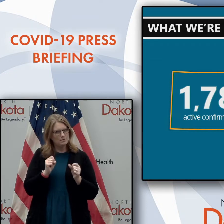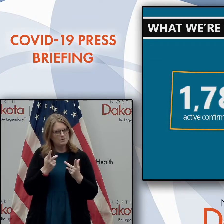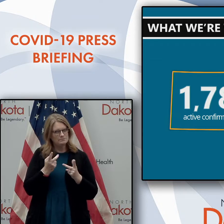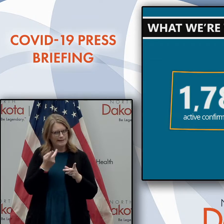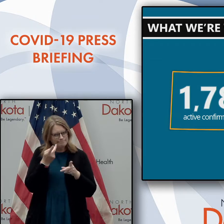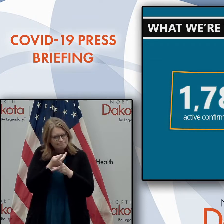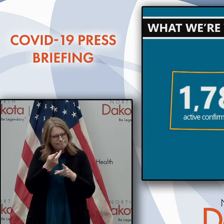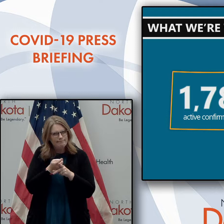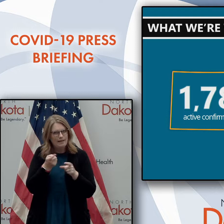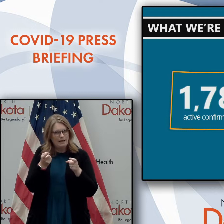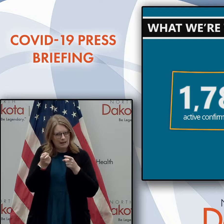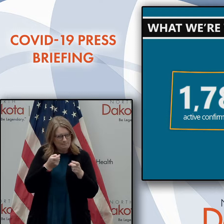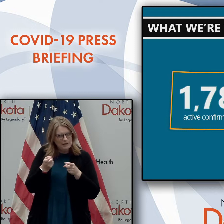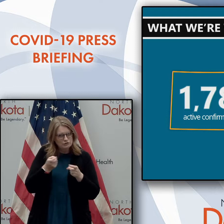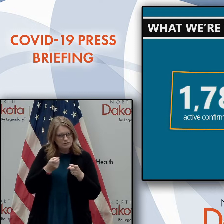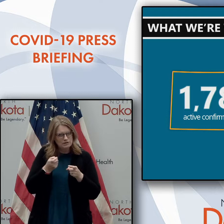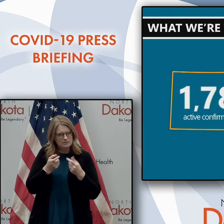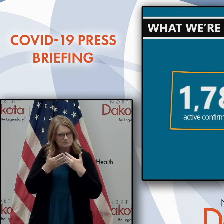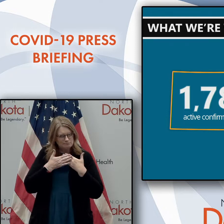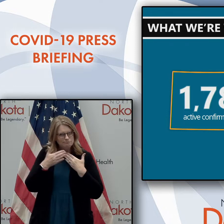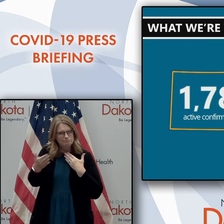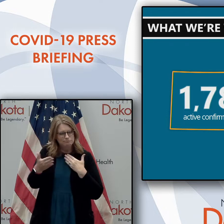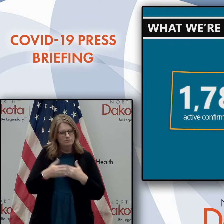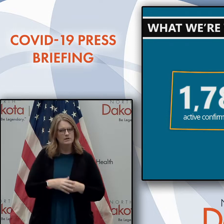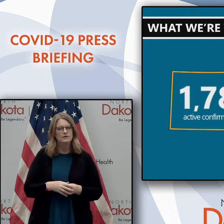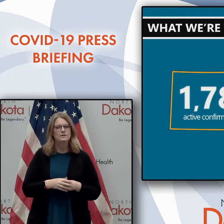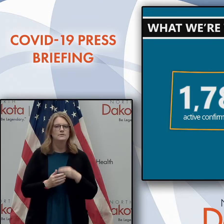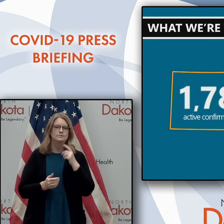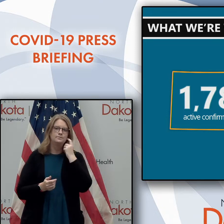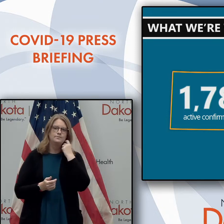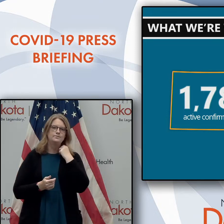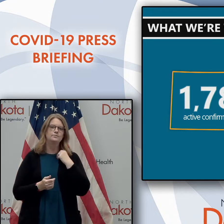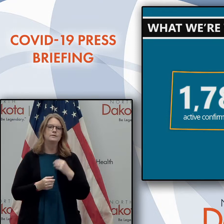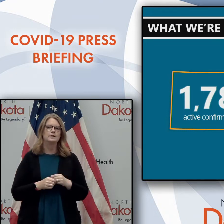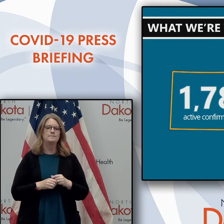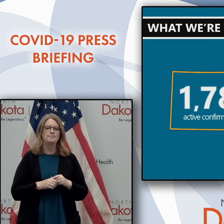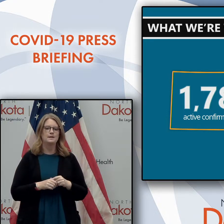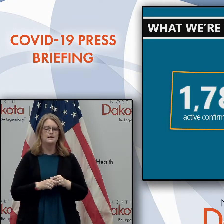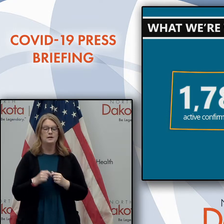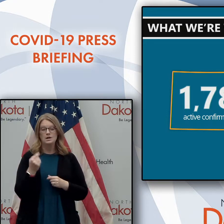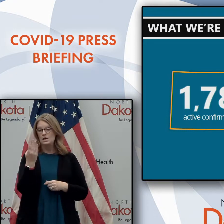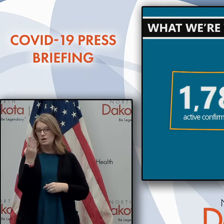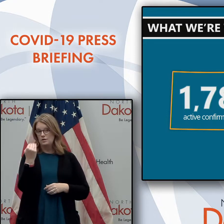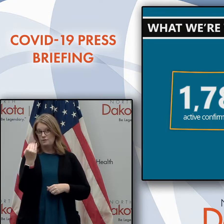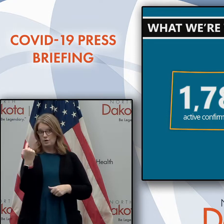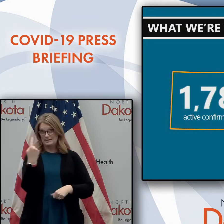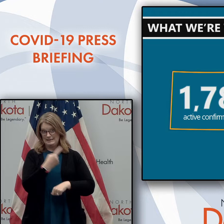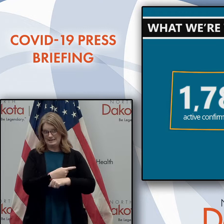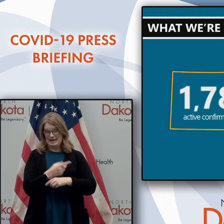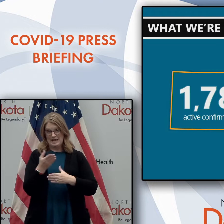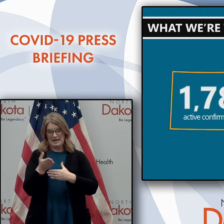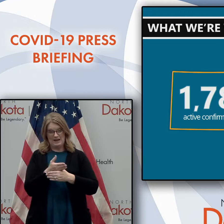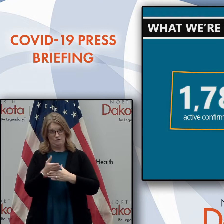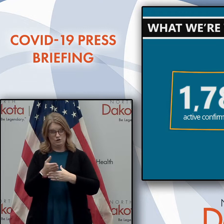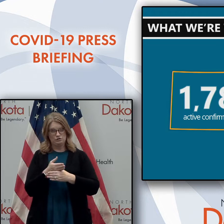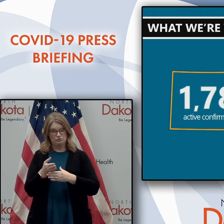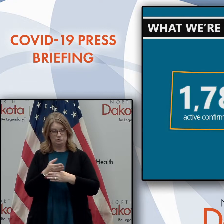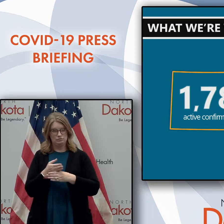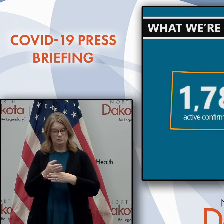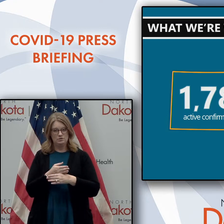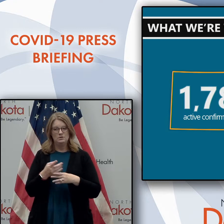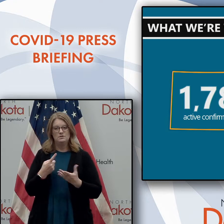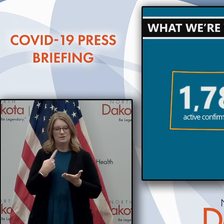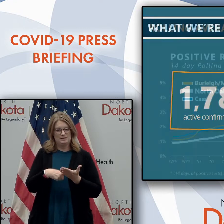such a strong way throughout the whole pandemic. The state 14-day rolling average, which we also take a look at each